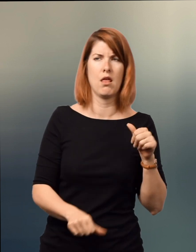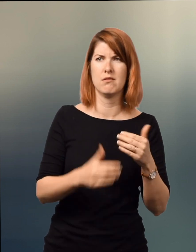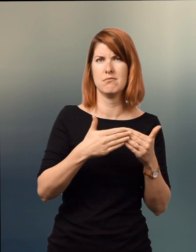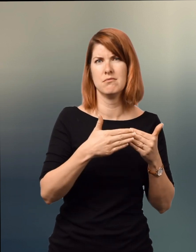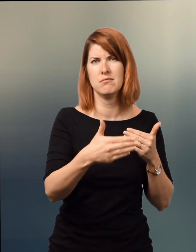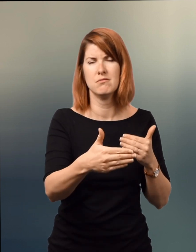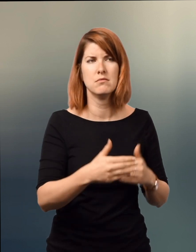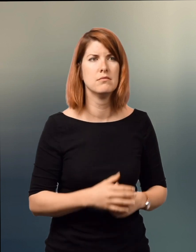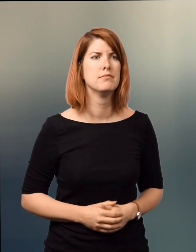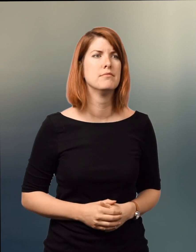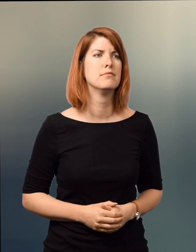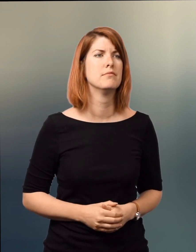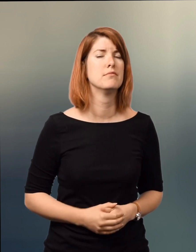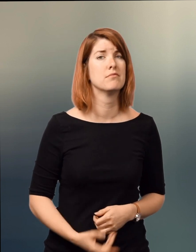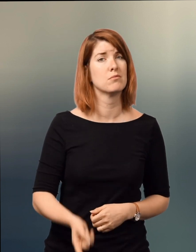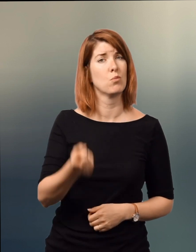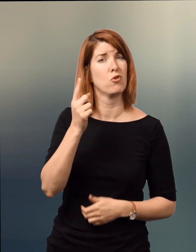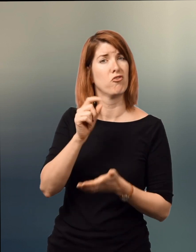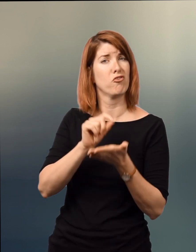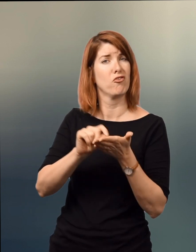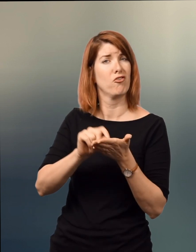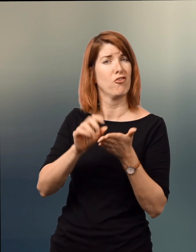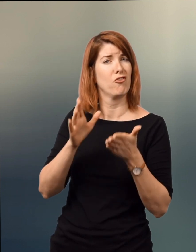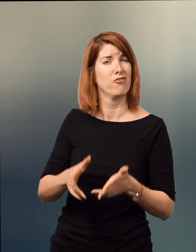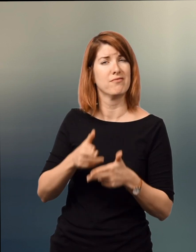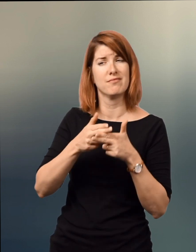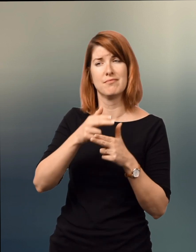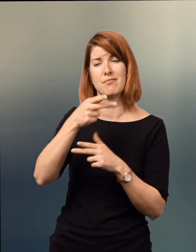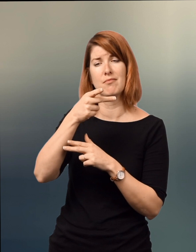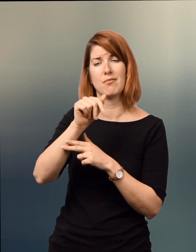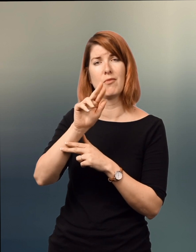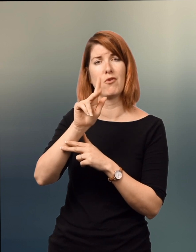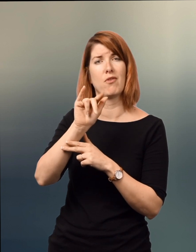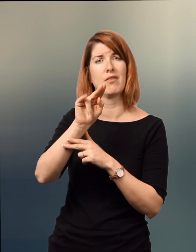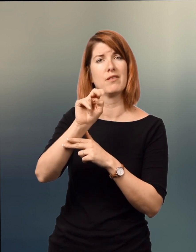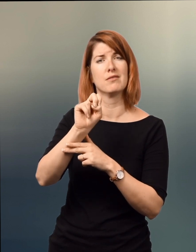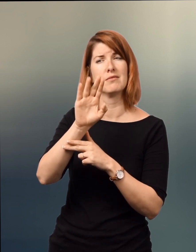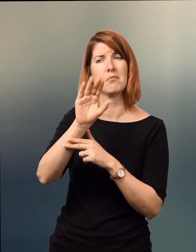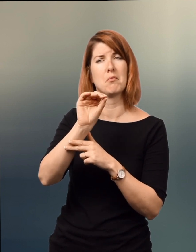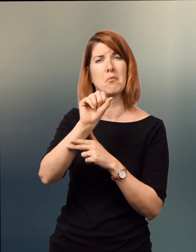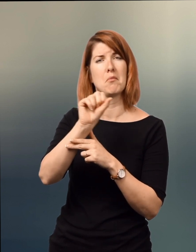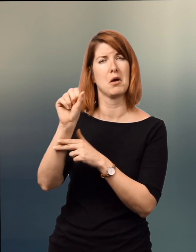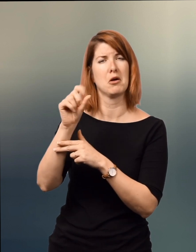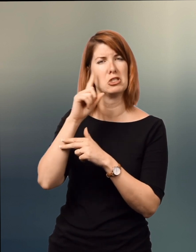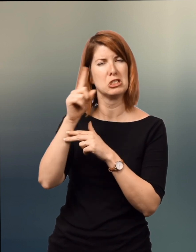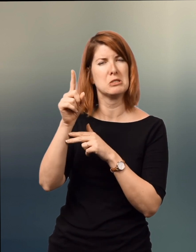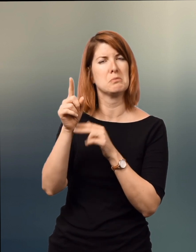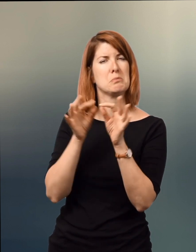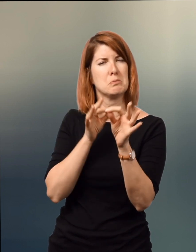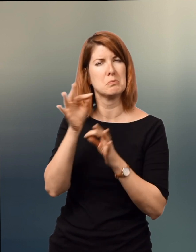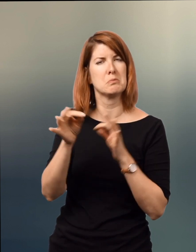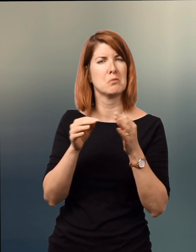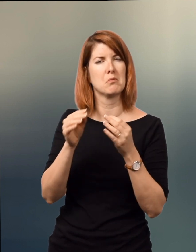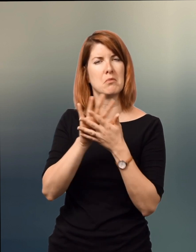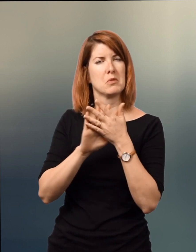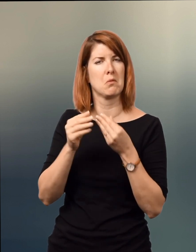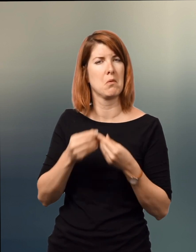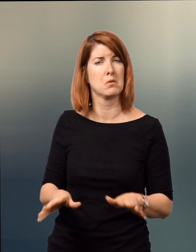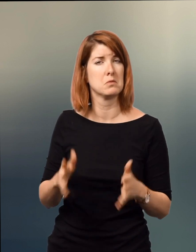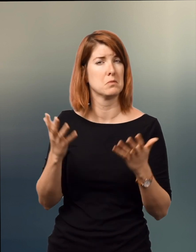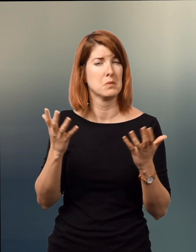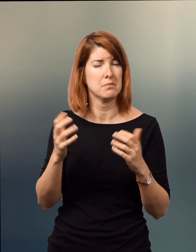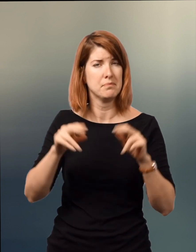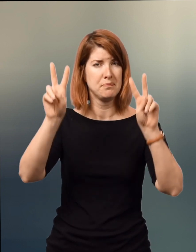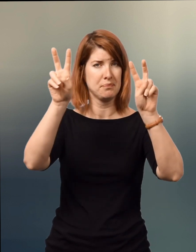uncertainty. Author Pauline Boss describes the impact of ambiguous loss on a person in this way.